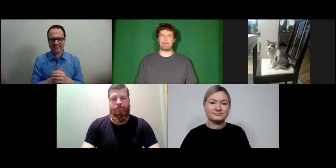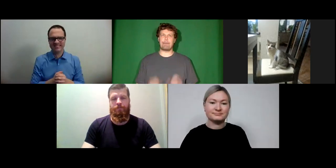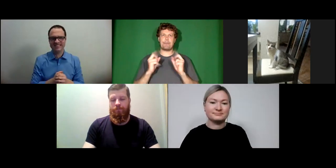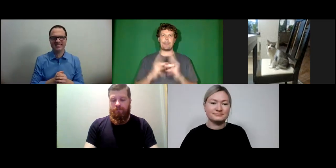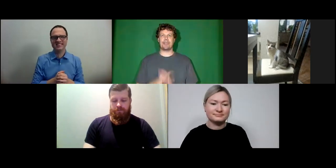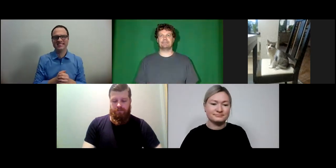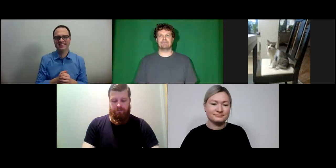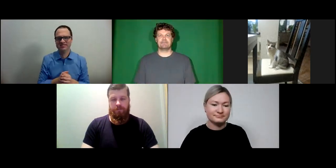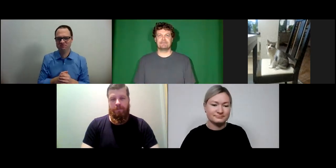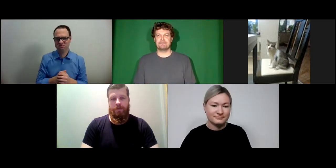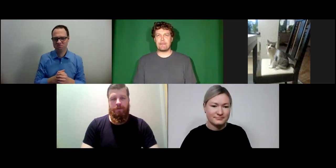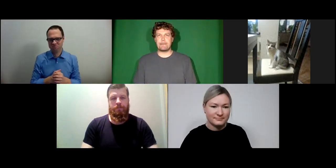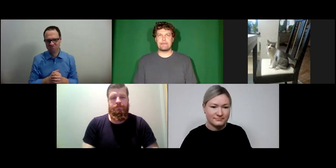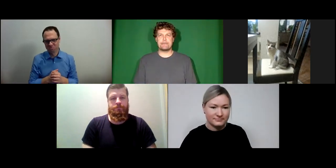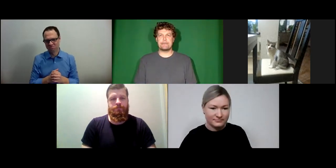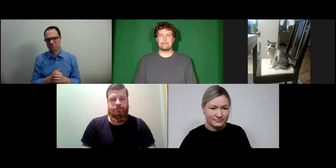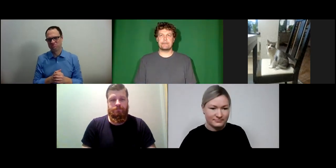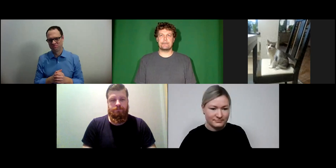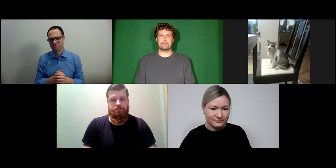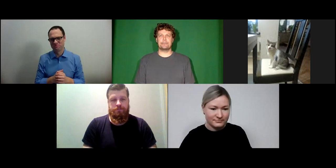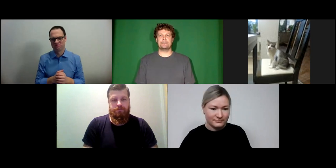The deaf people can.